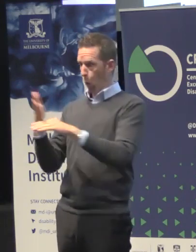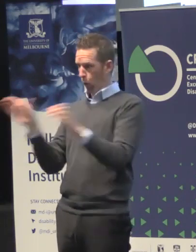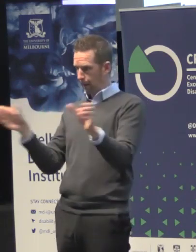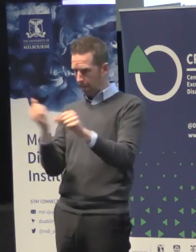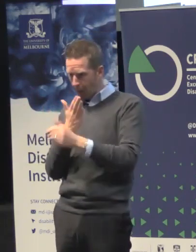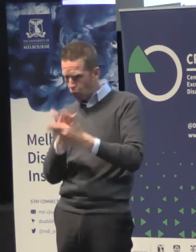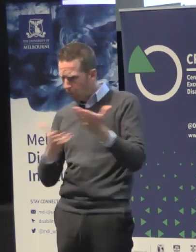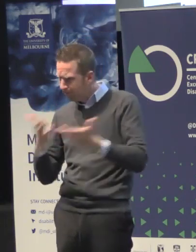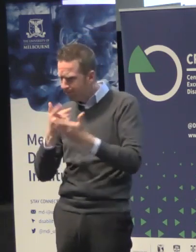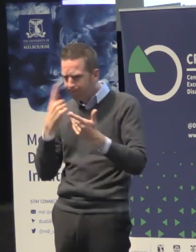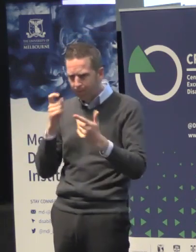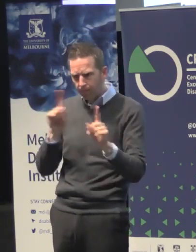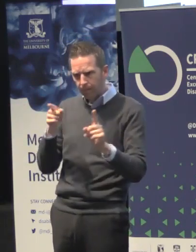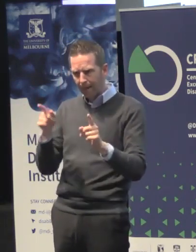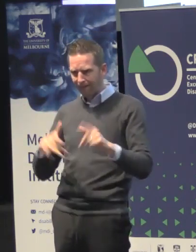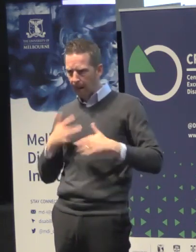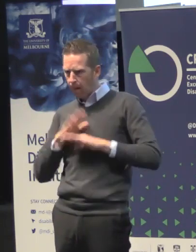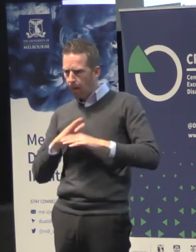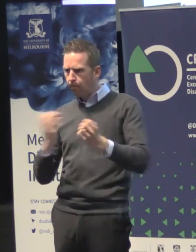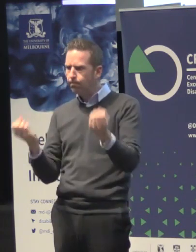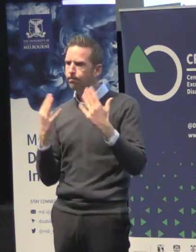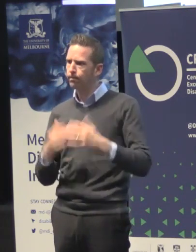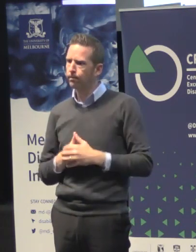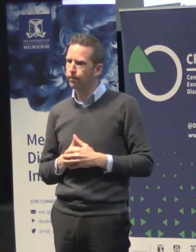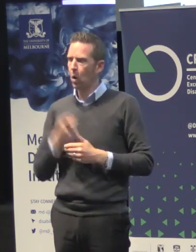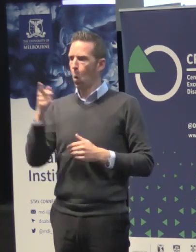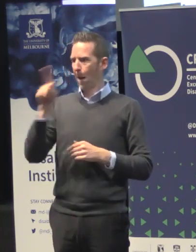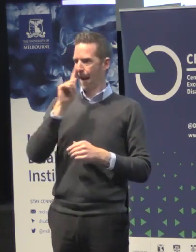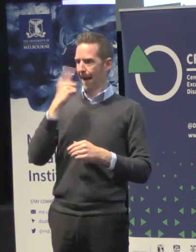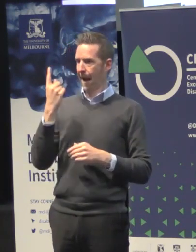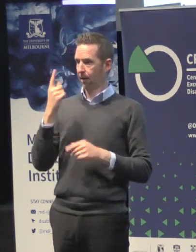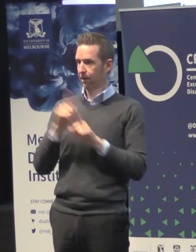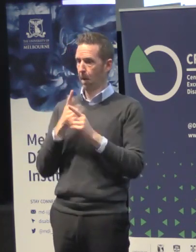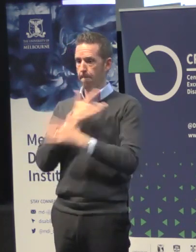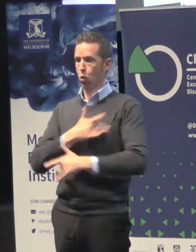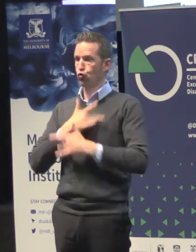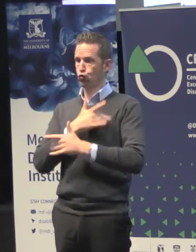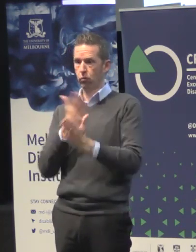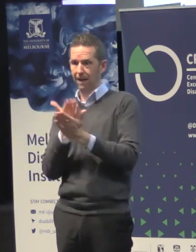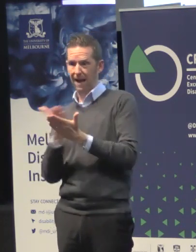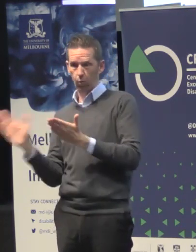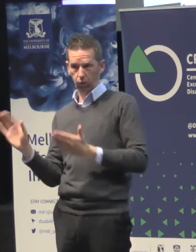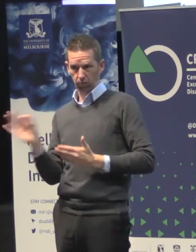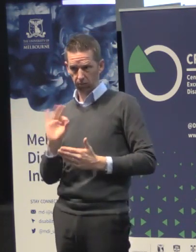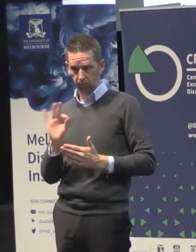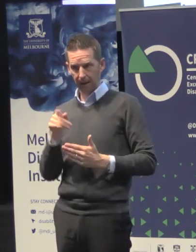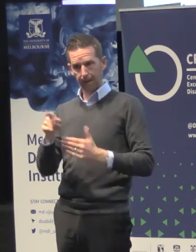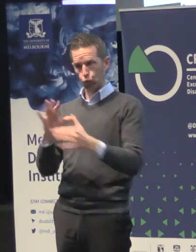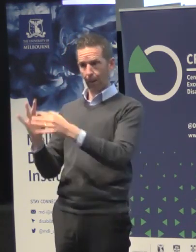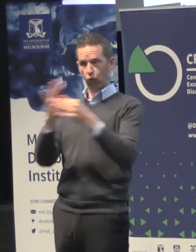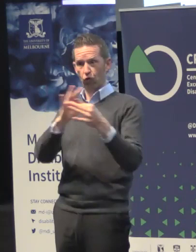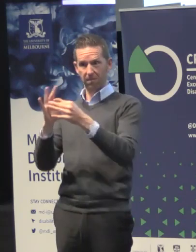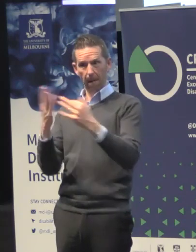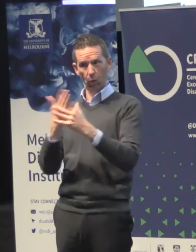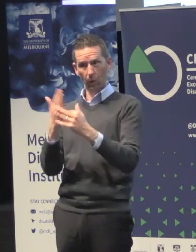day. We felt that you couldn't take emotions out of this situation. It's a relationship between two or